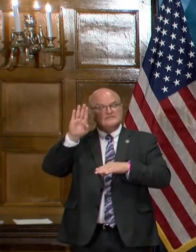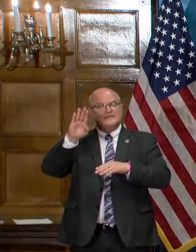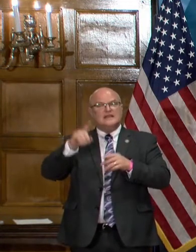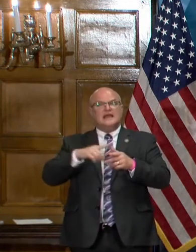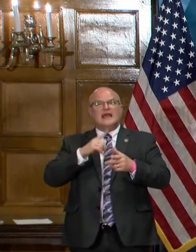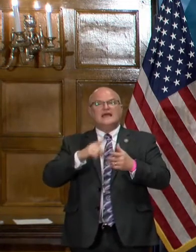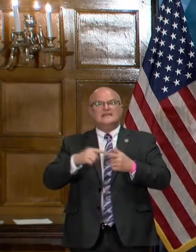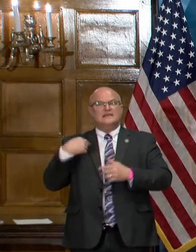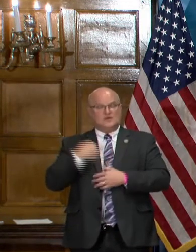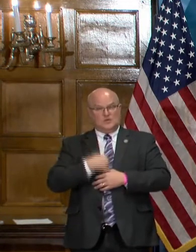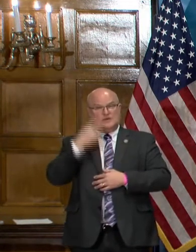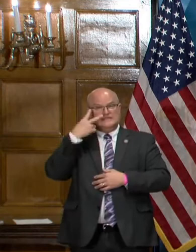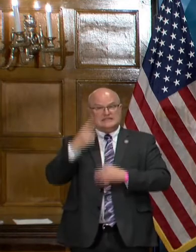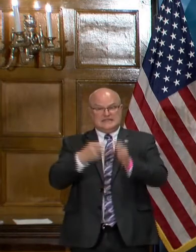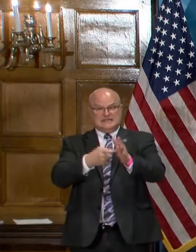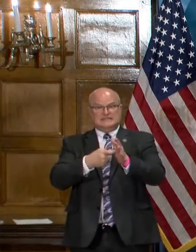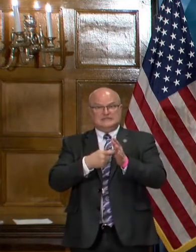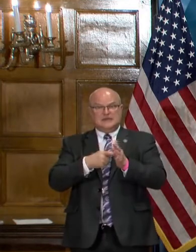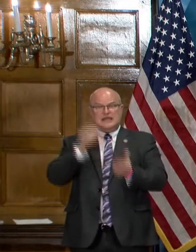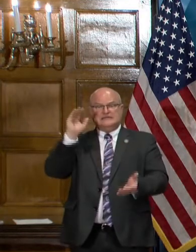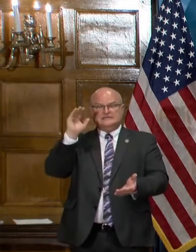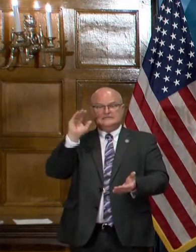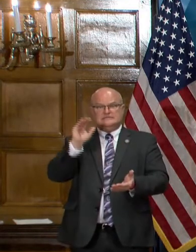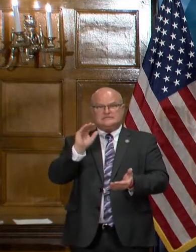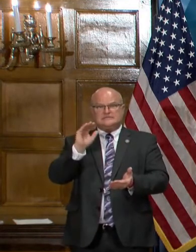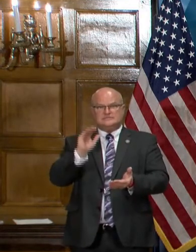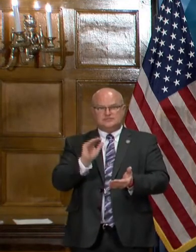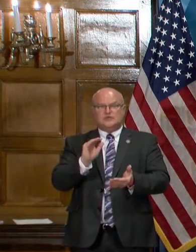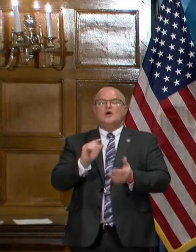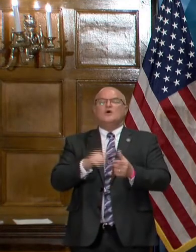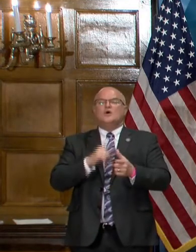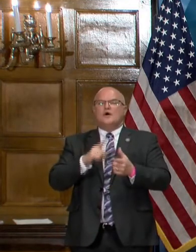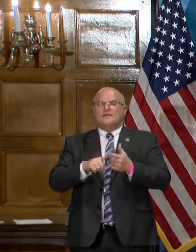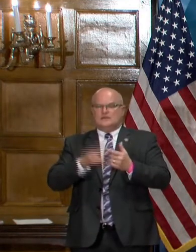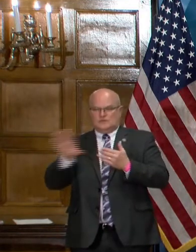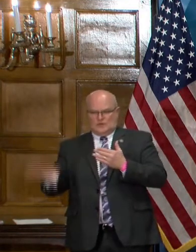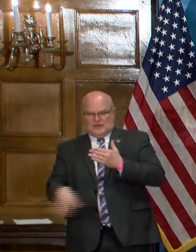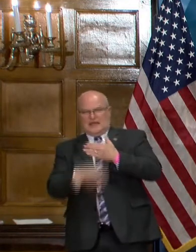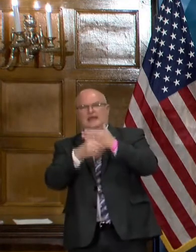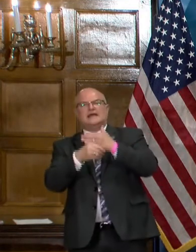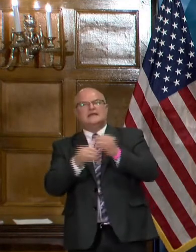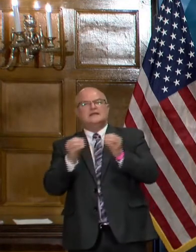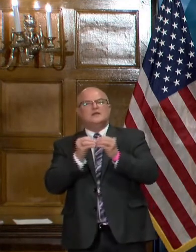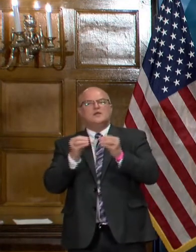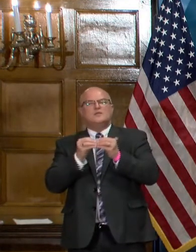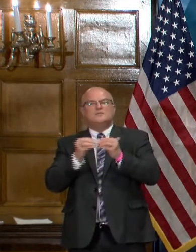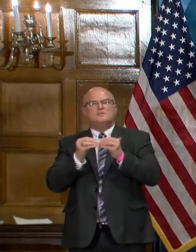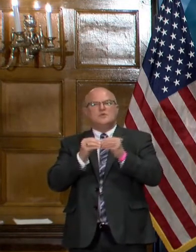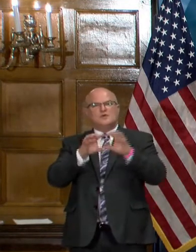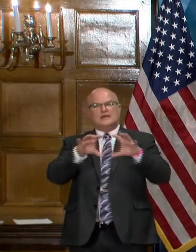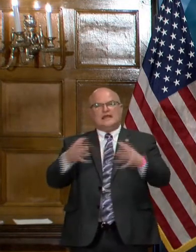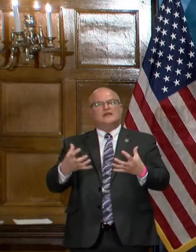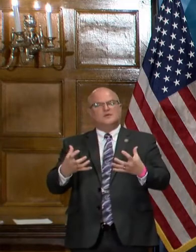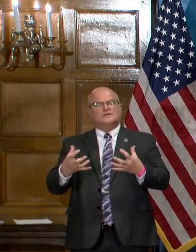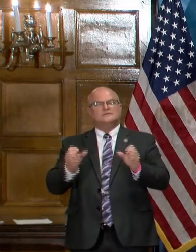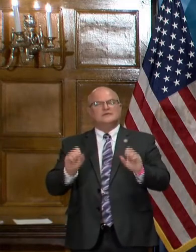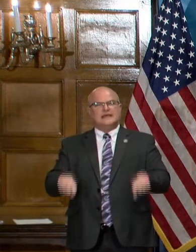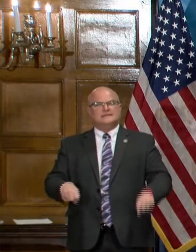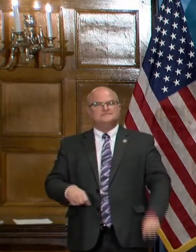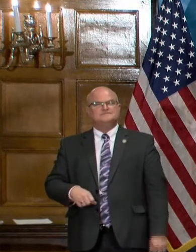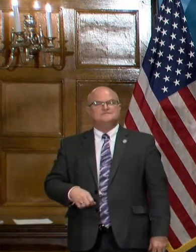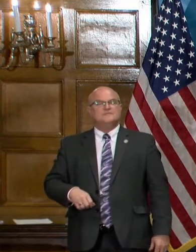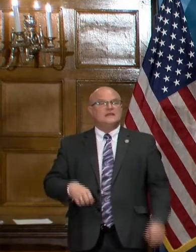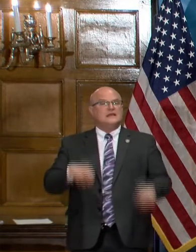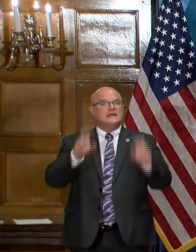And whenever we see the demand slacking off, then we will be able to move to another category.